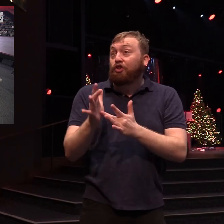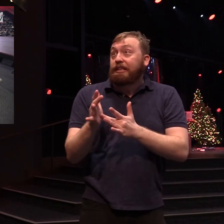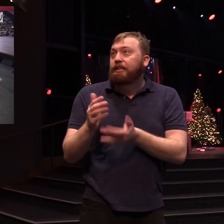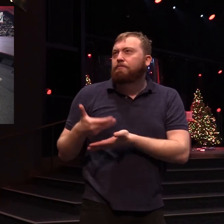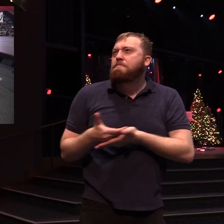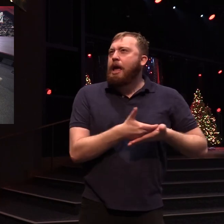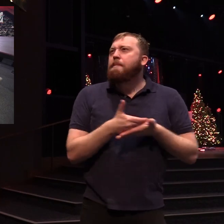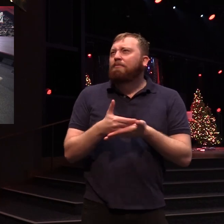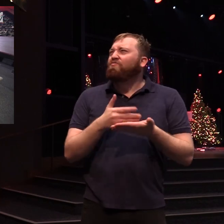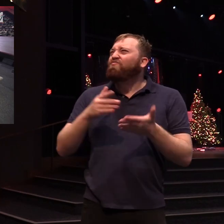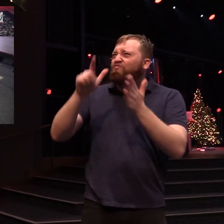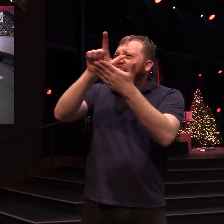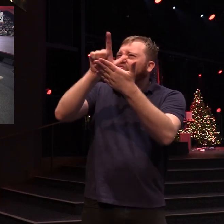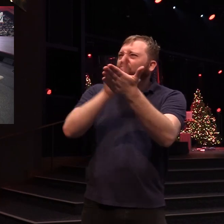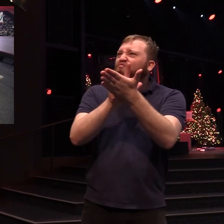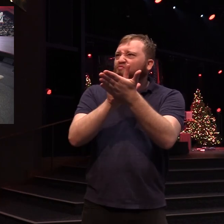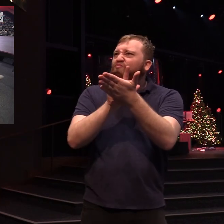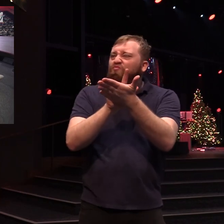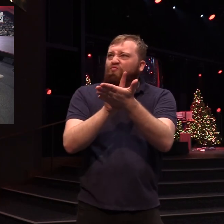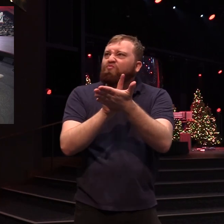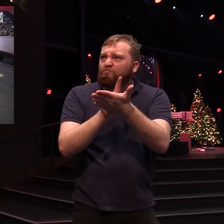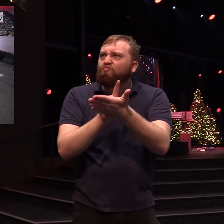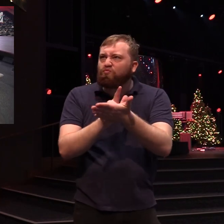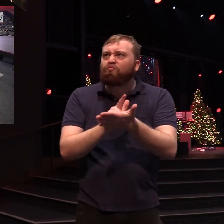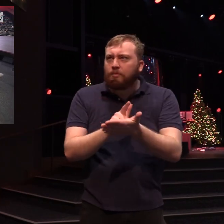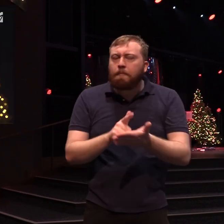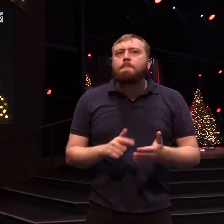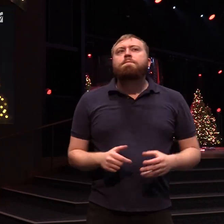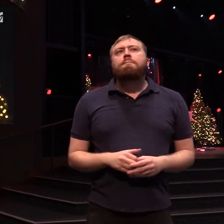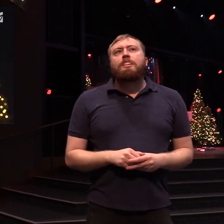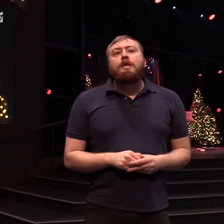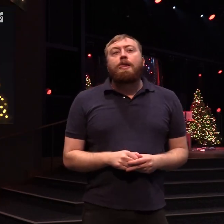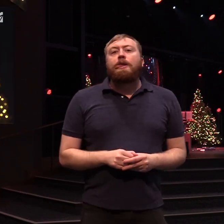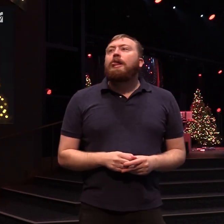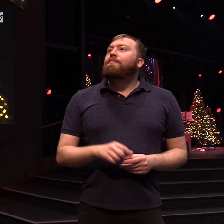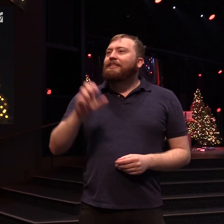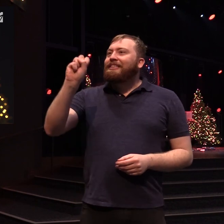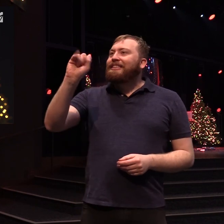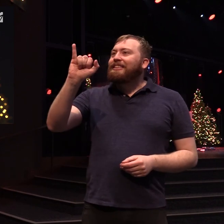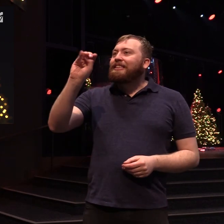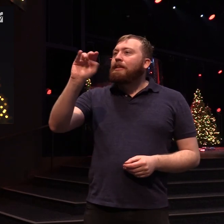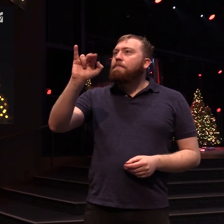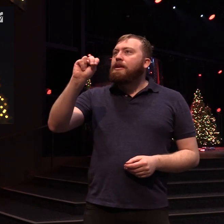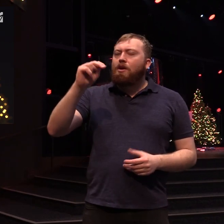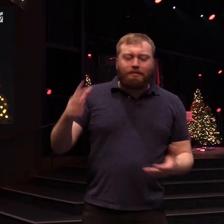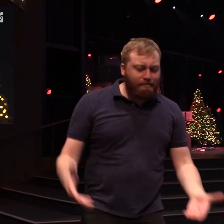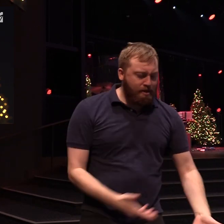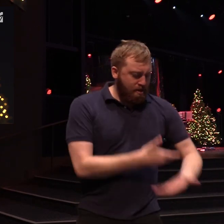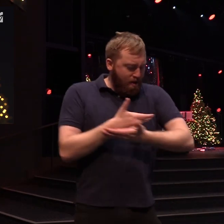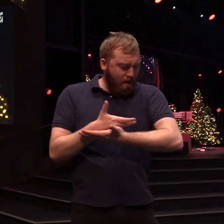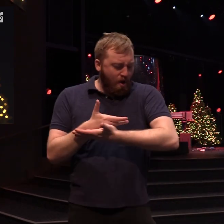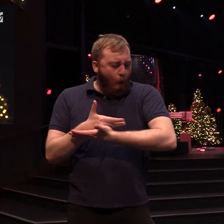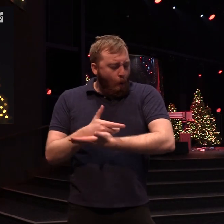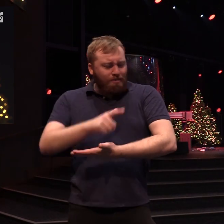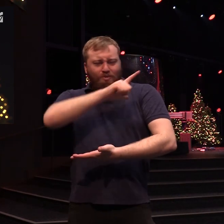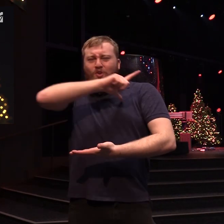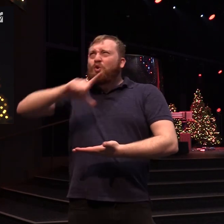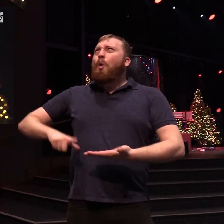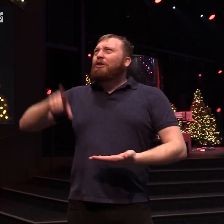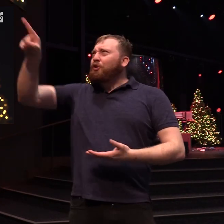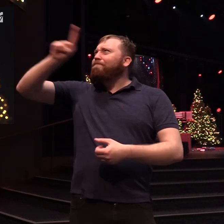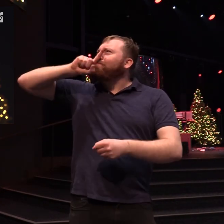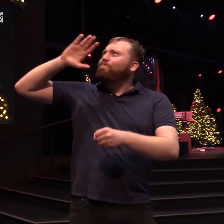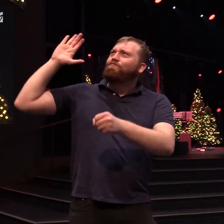of the law required, Simeon took him in his arms and praised God, saying, "Sovereign Lord, as you have promised, you may